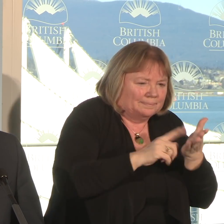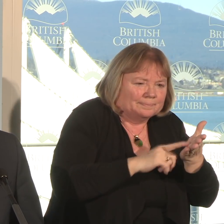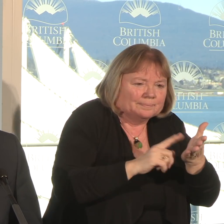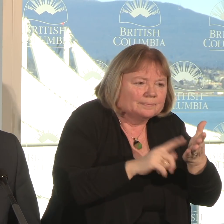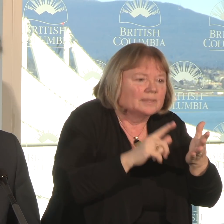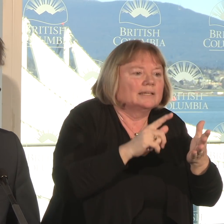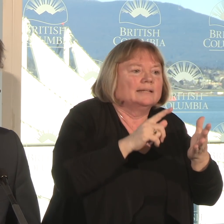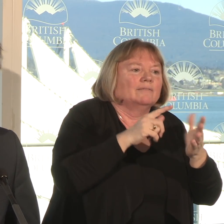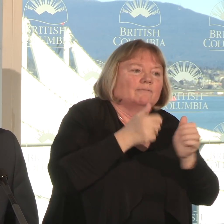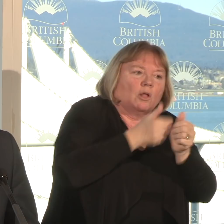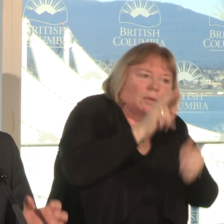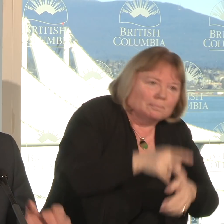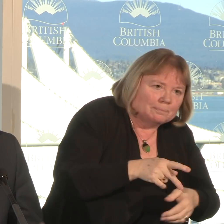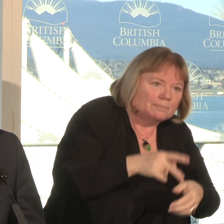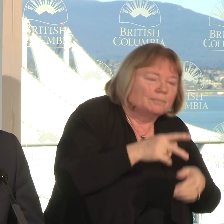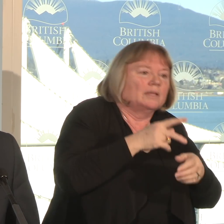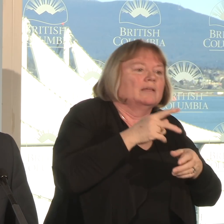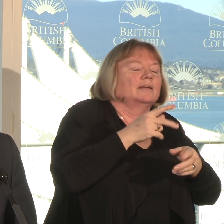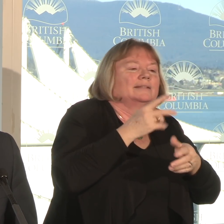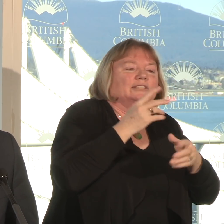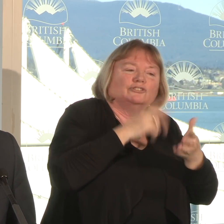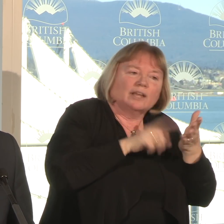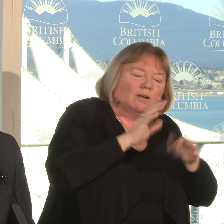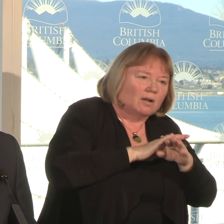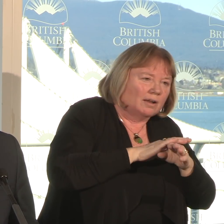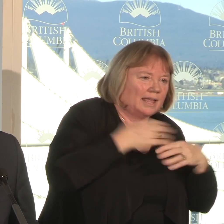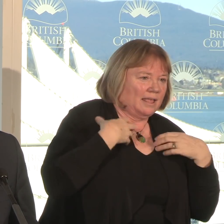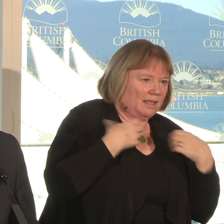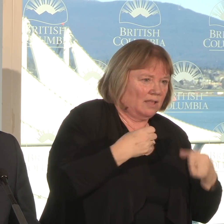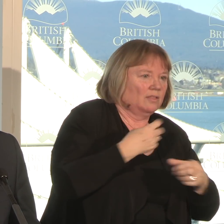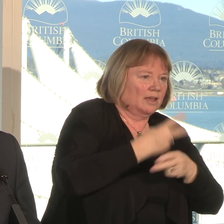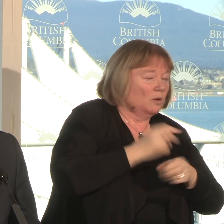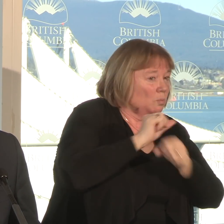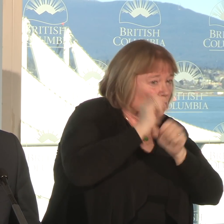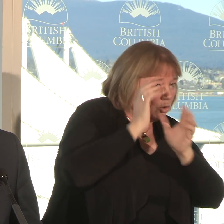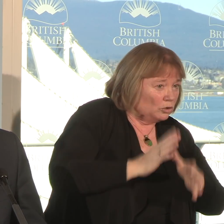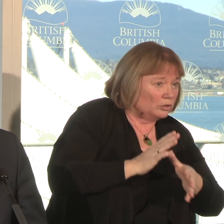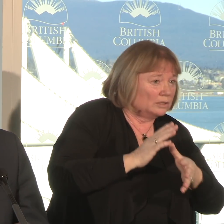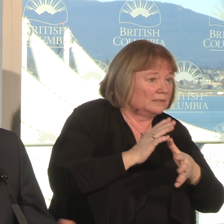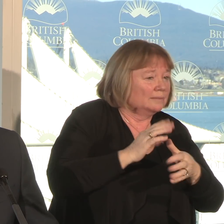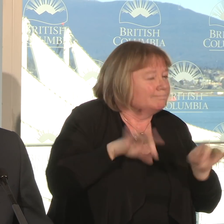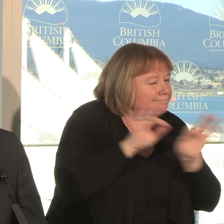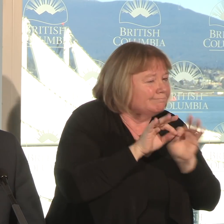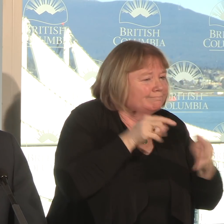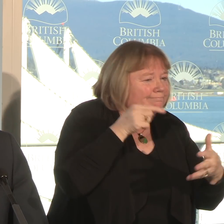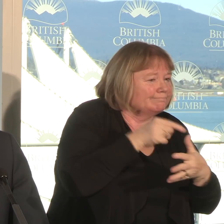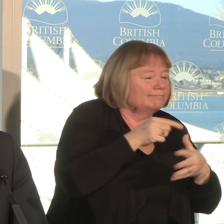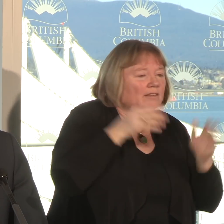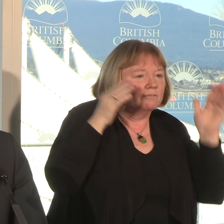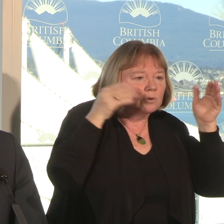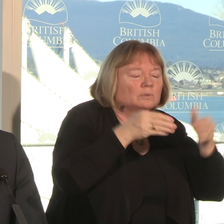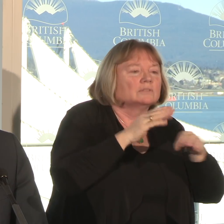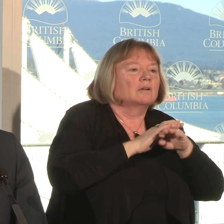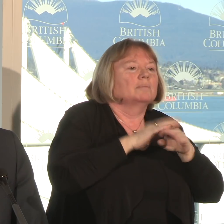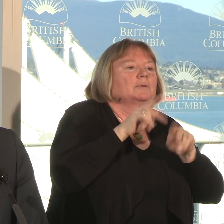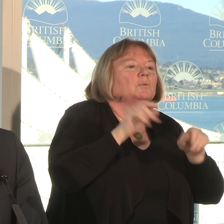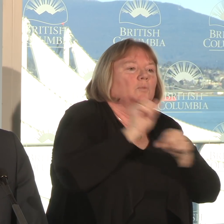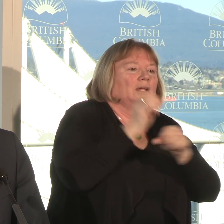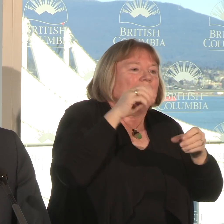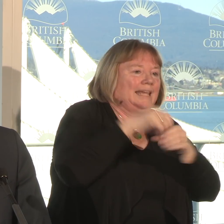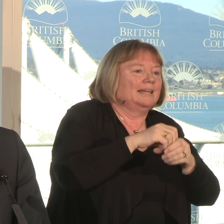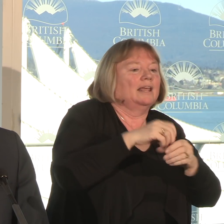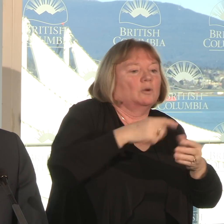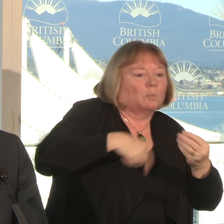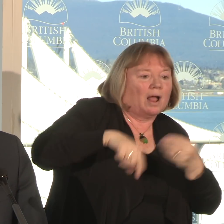prioritizing on healthcare workers, prioritizing on people in hospital and around hospital. And so what